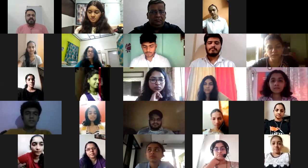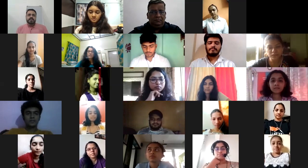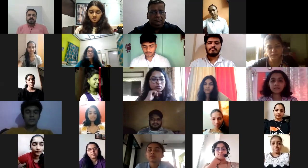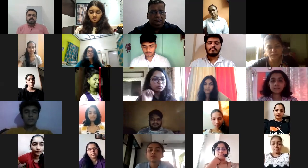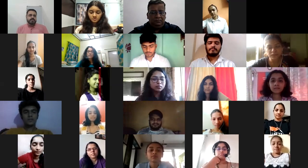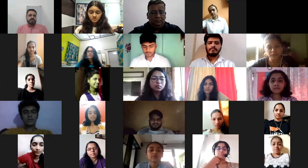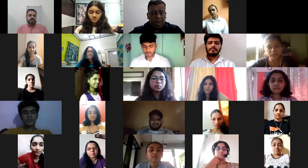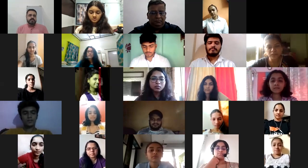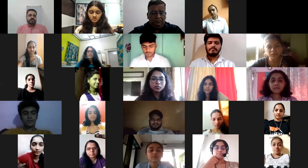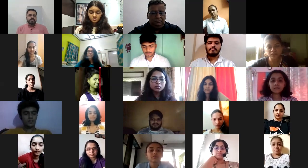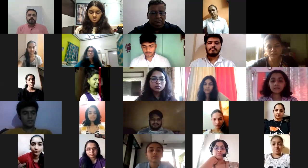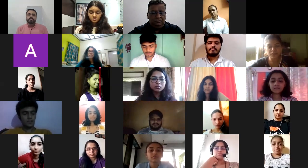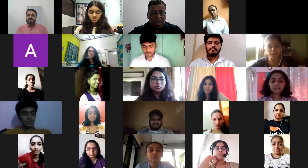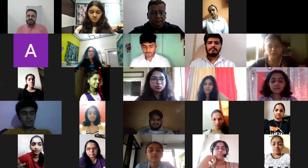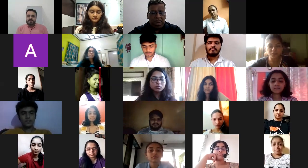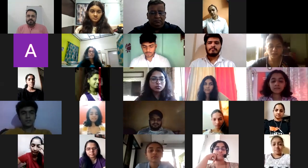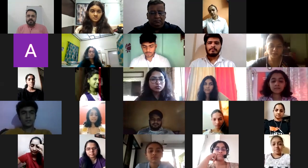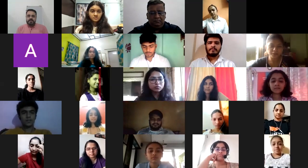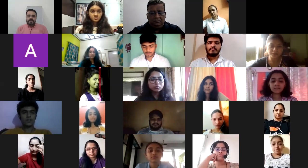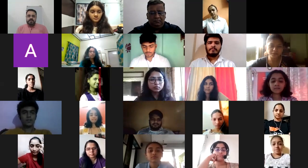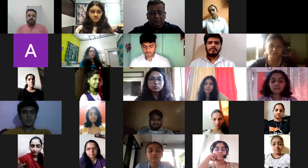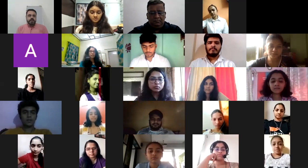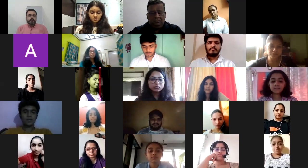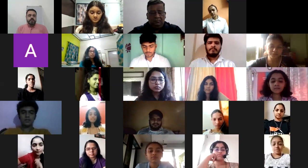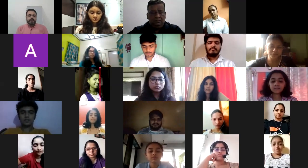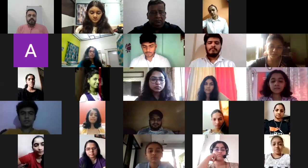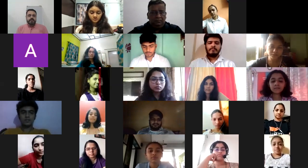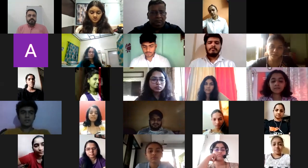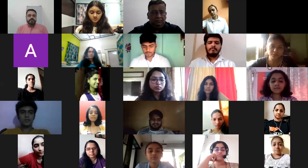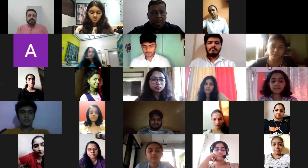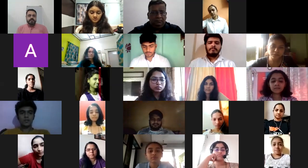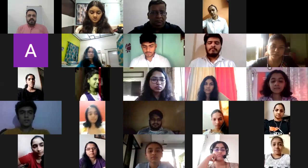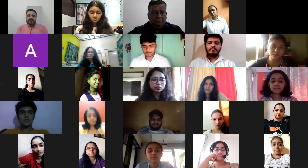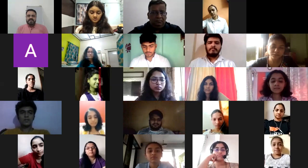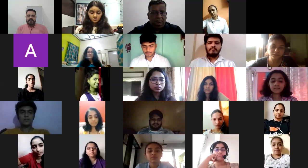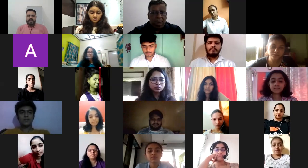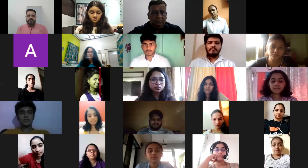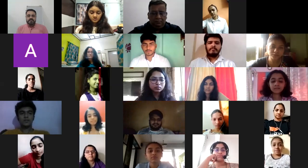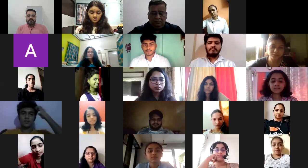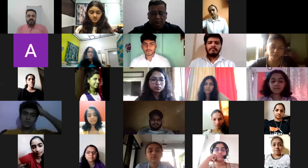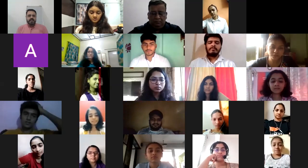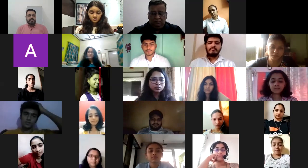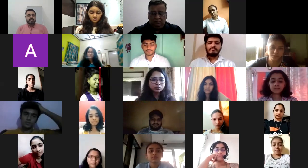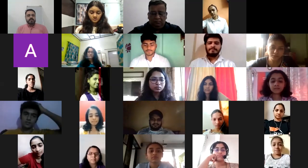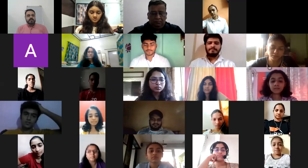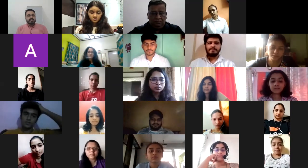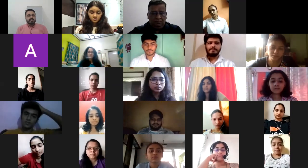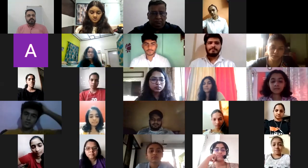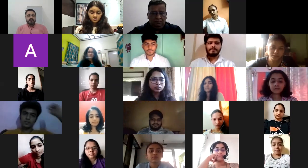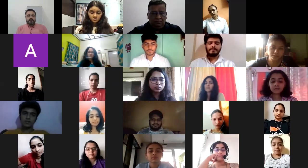years? You know, even few months. If you are looking at the last 7-8 months, I think I